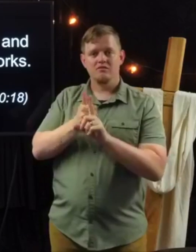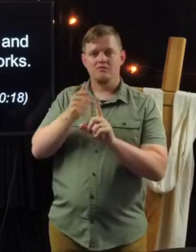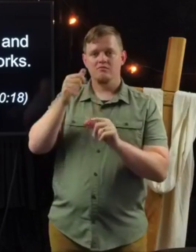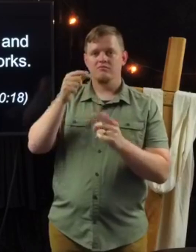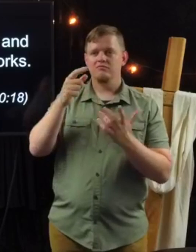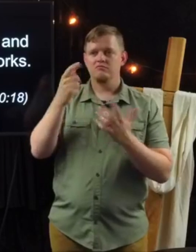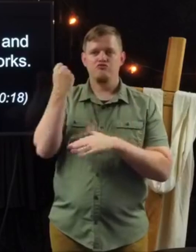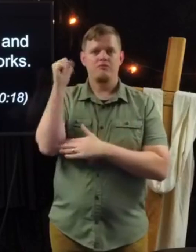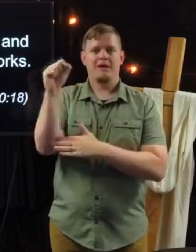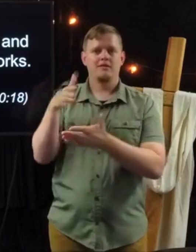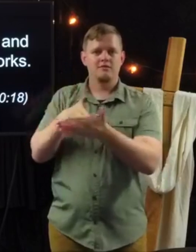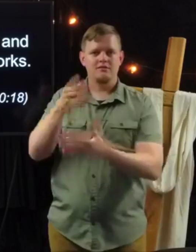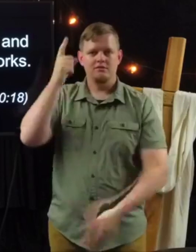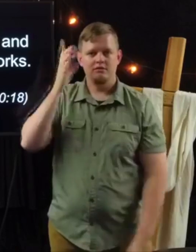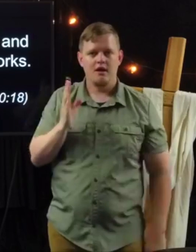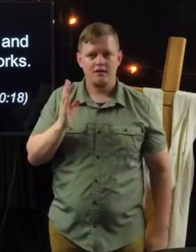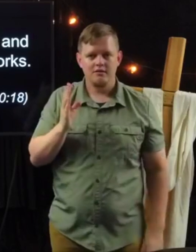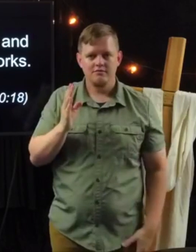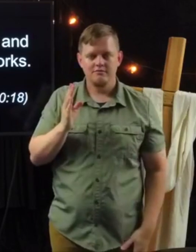Lucifer, and he rebelled against God.